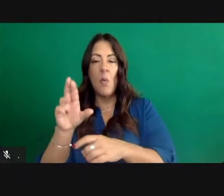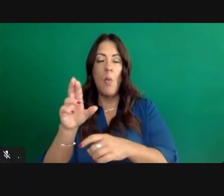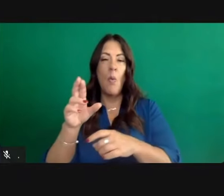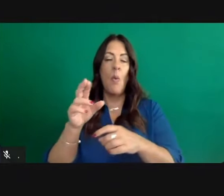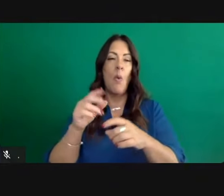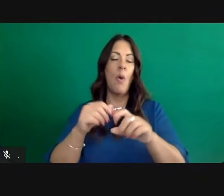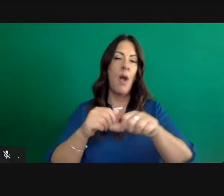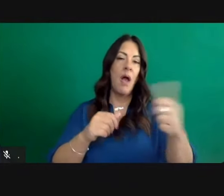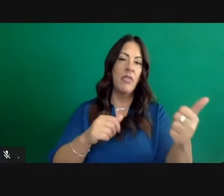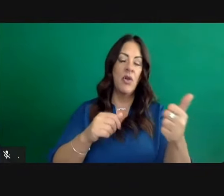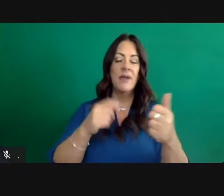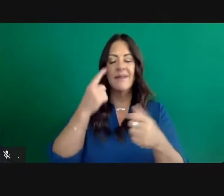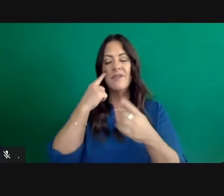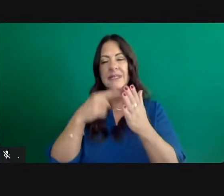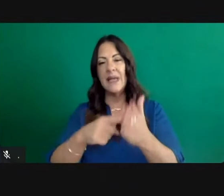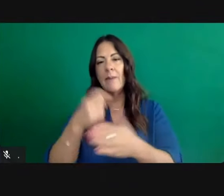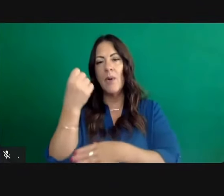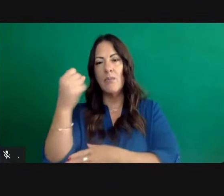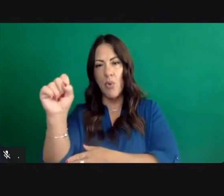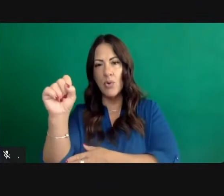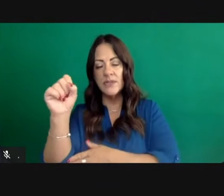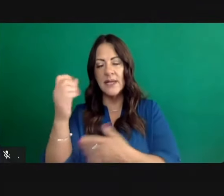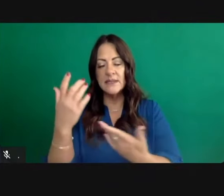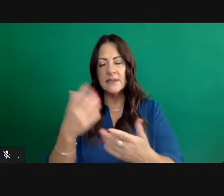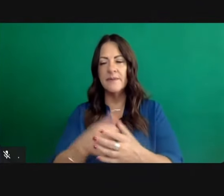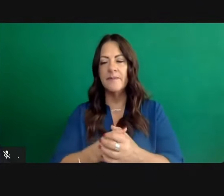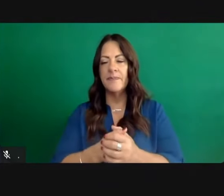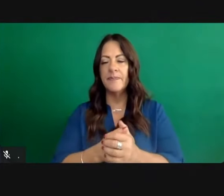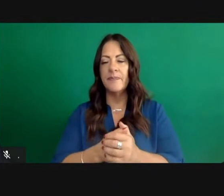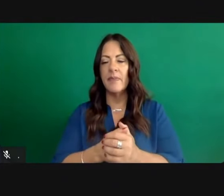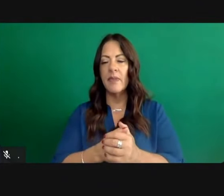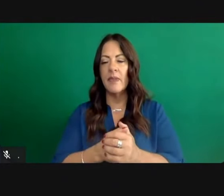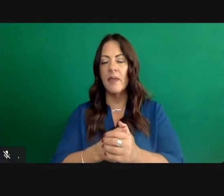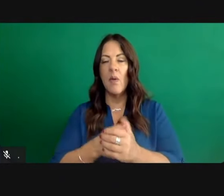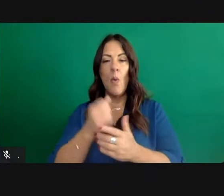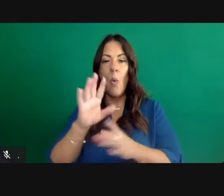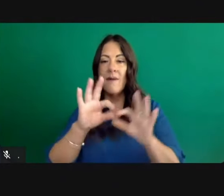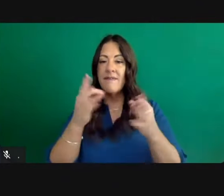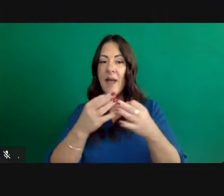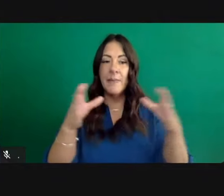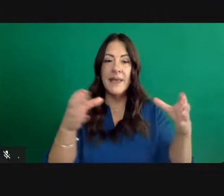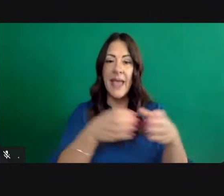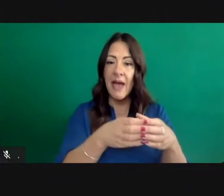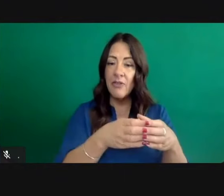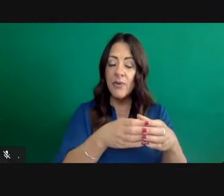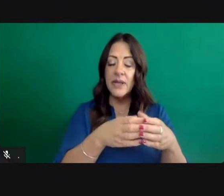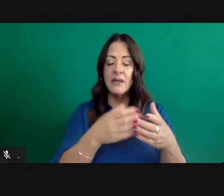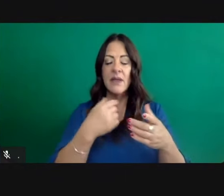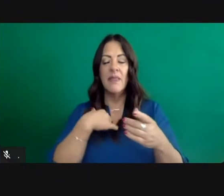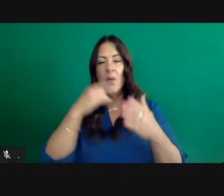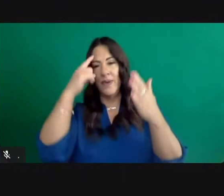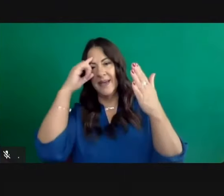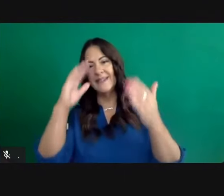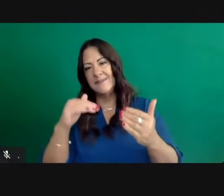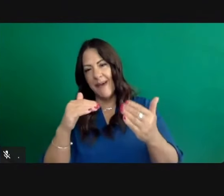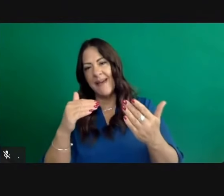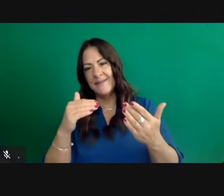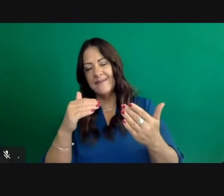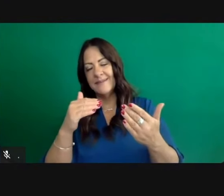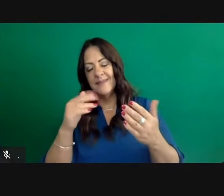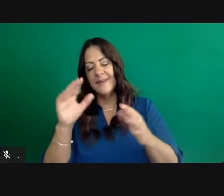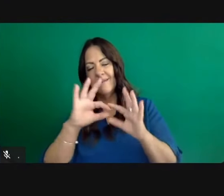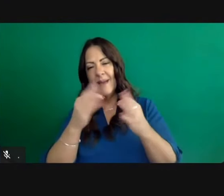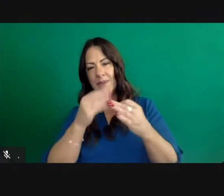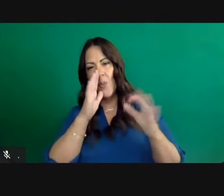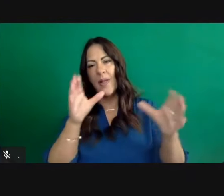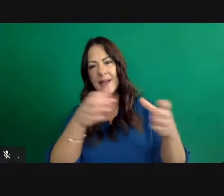the protests that you're mentioning, or even the family gatherings that we anticipate as we enter the holidays.